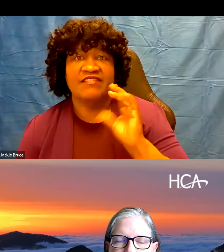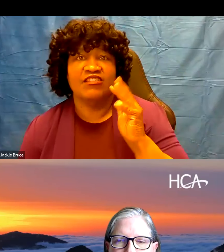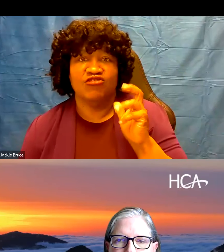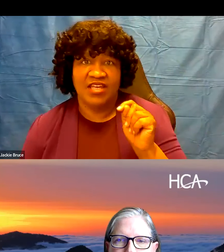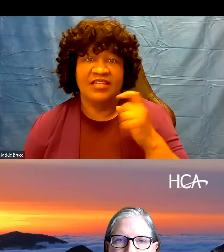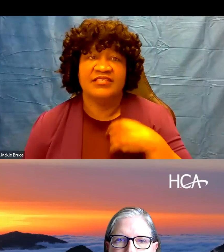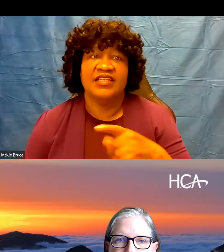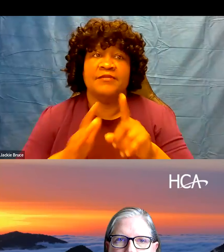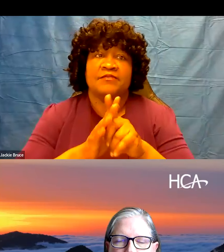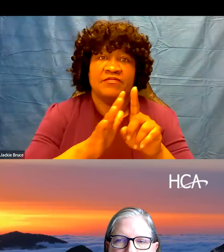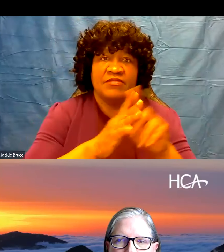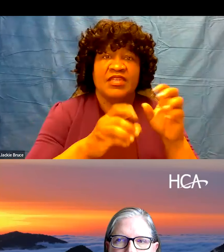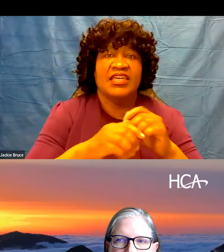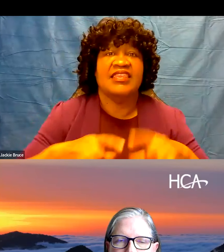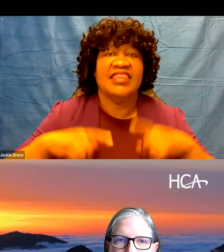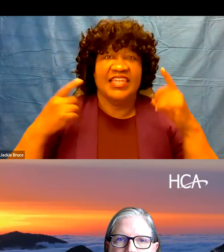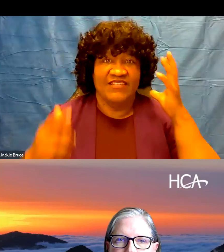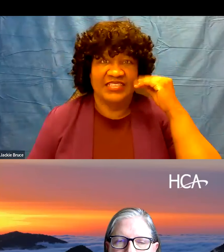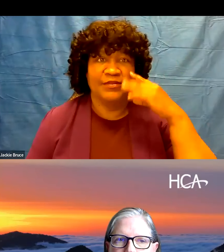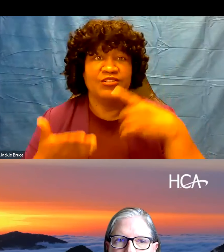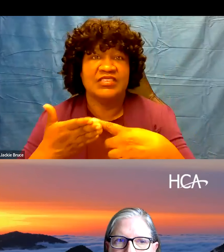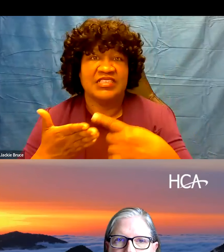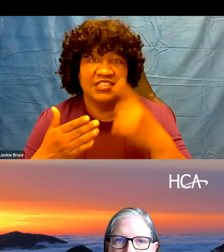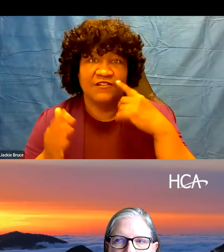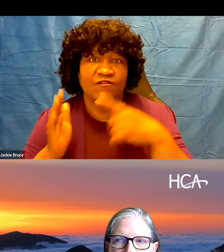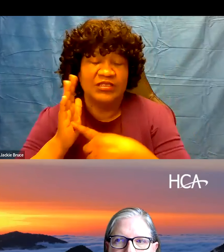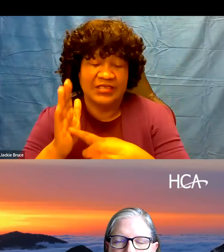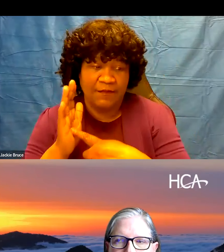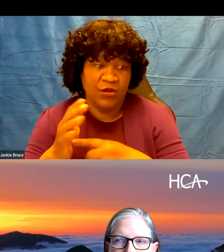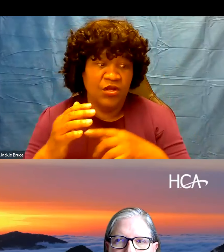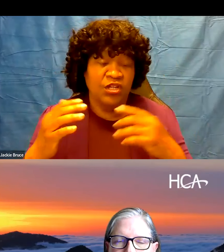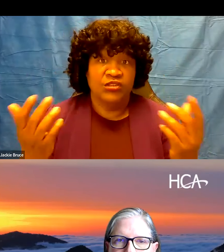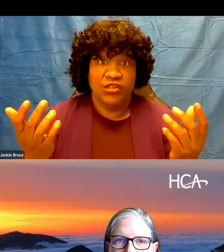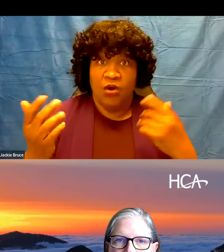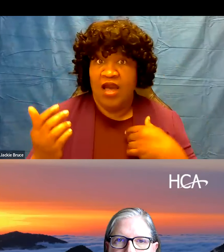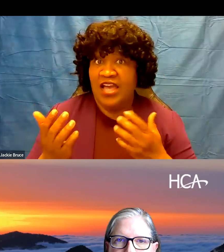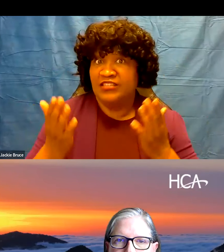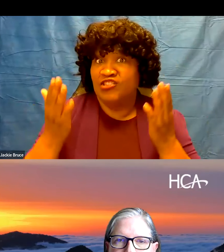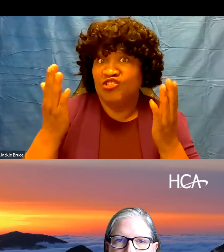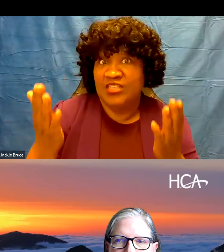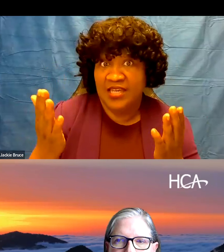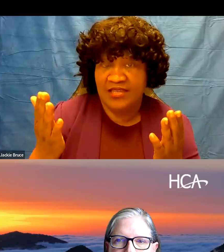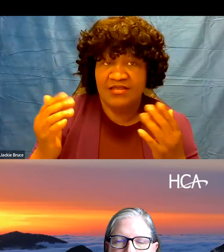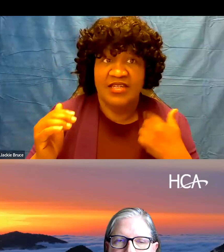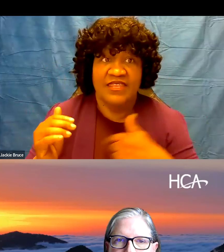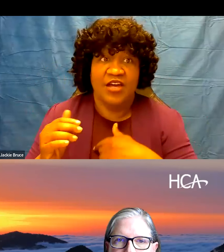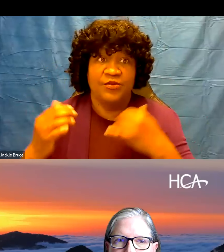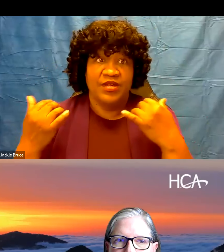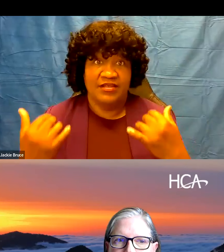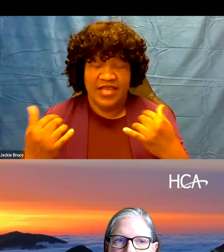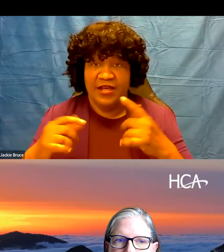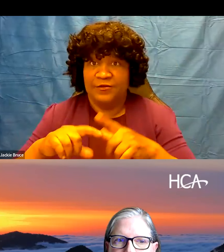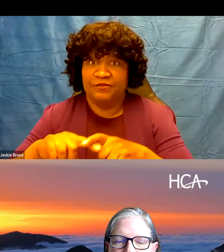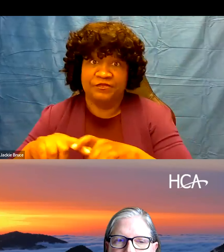up in the lived experience discussions, for example. So I'm going to suggest that we put